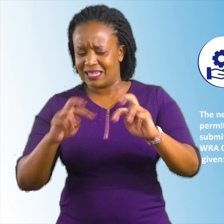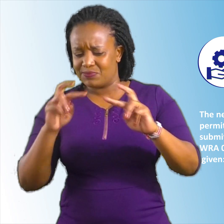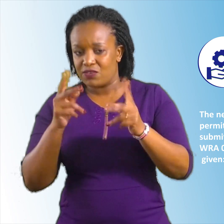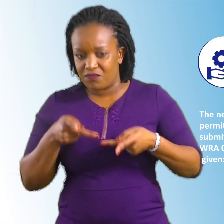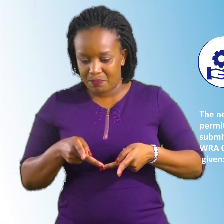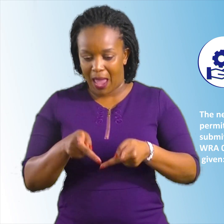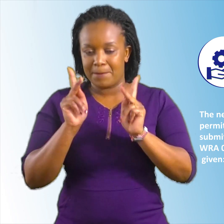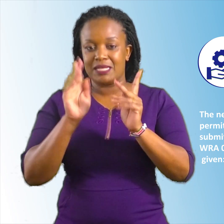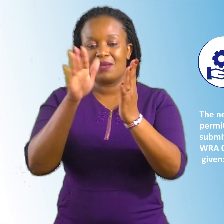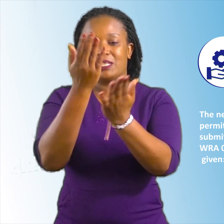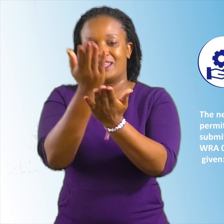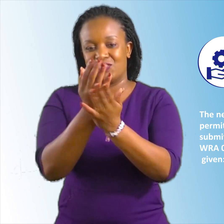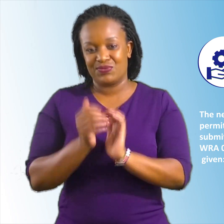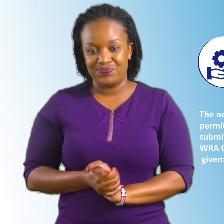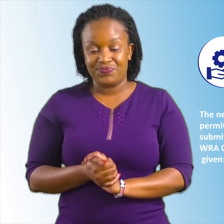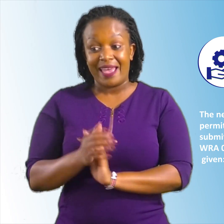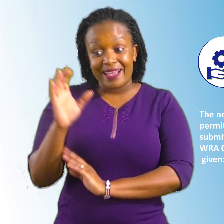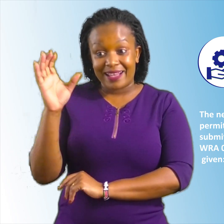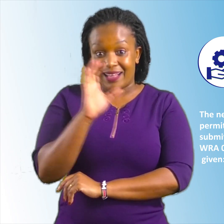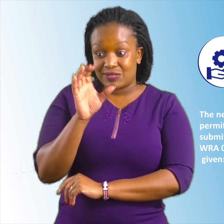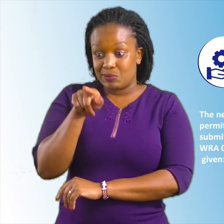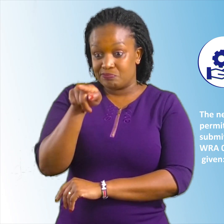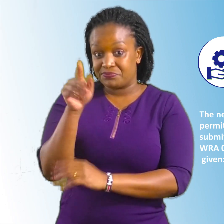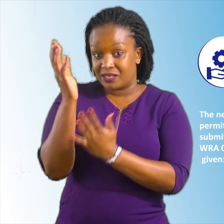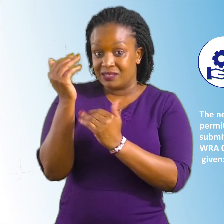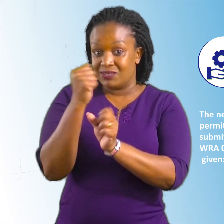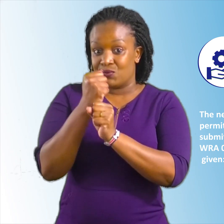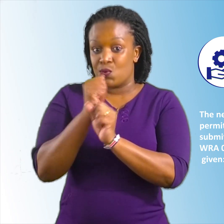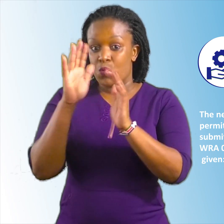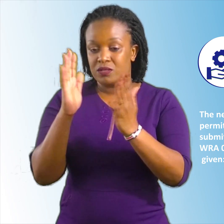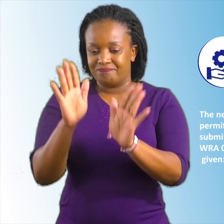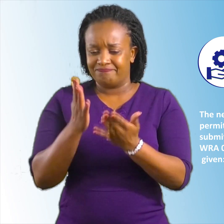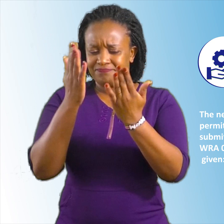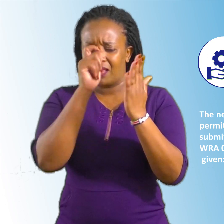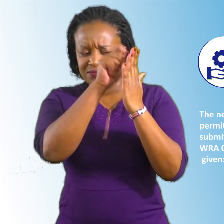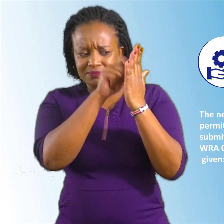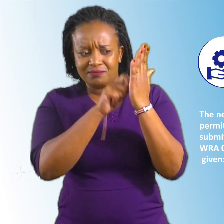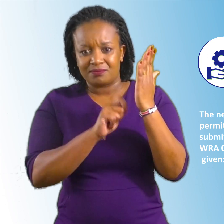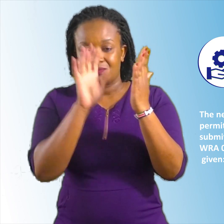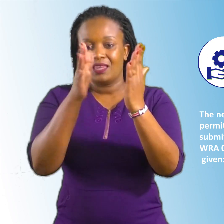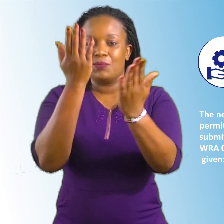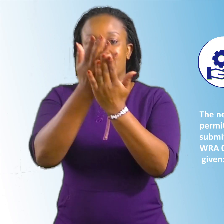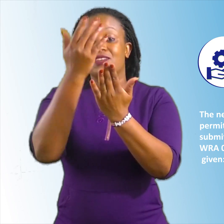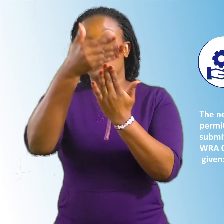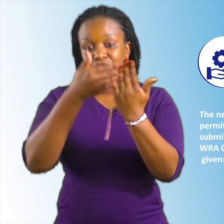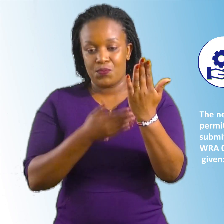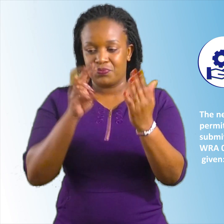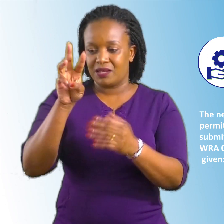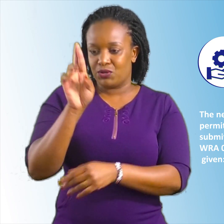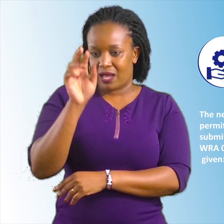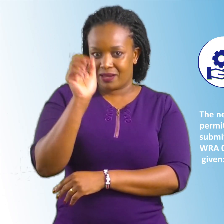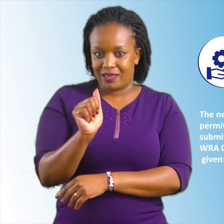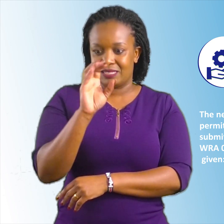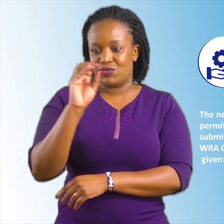assessment of permit application. The customer is required to submit a duly filled completed application form